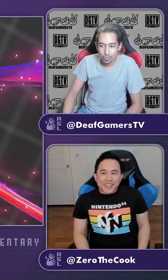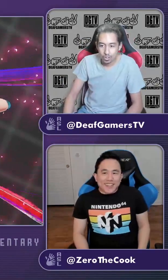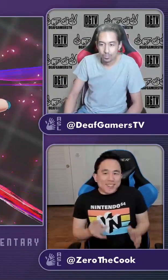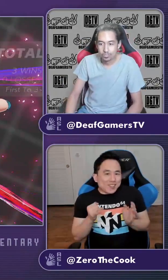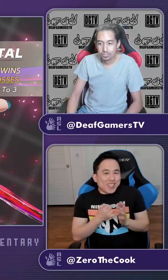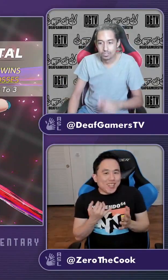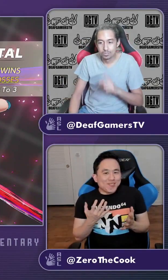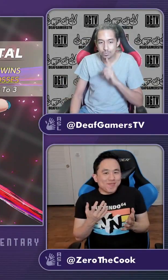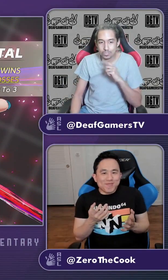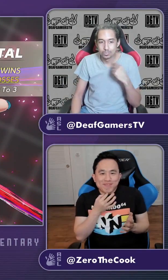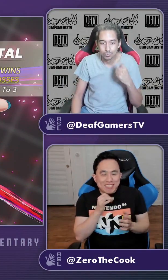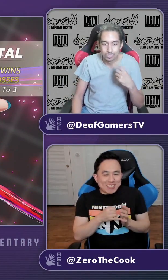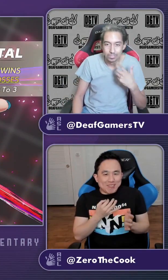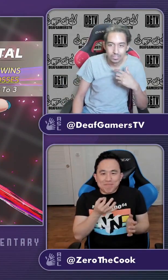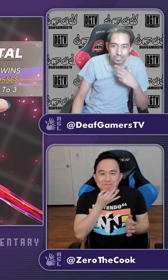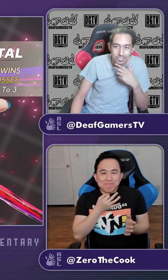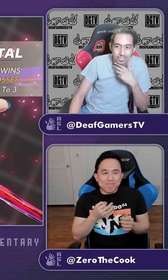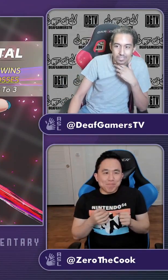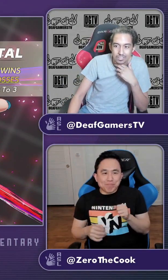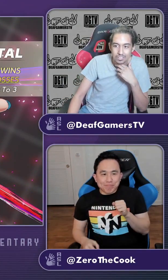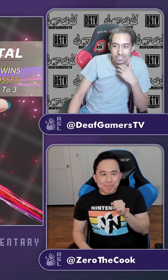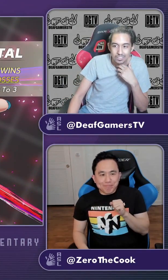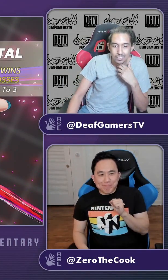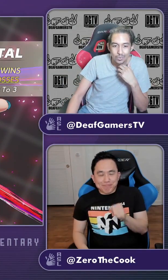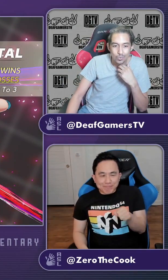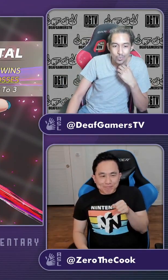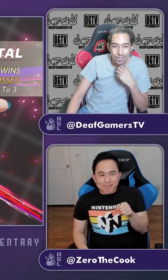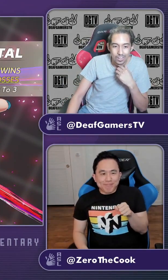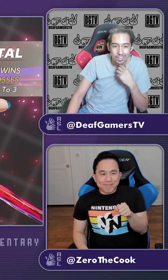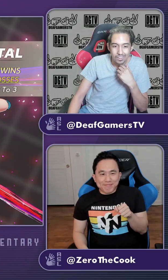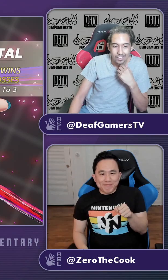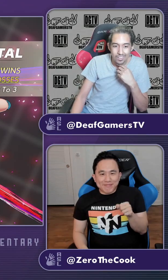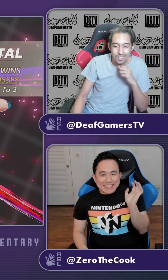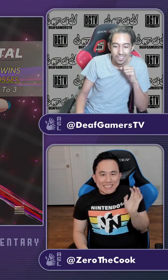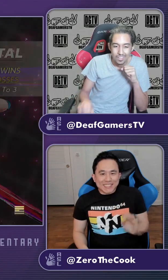Not not need to get you Mylin was ready